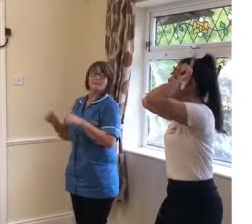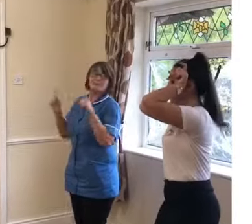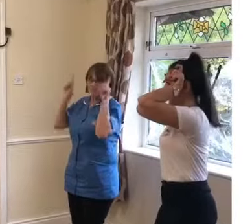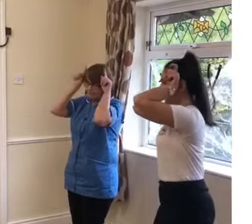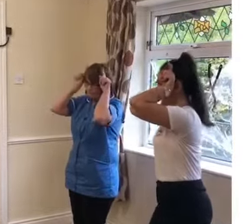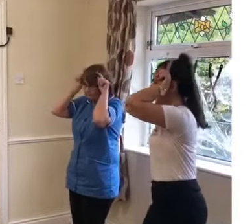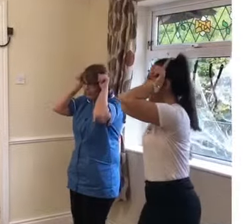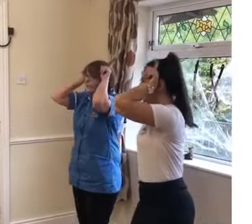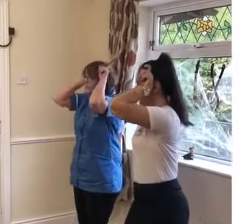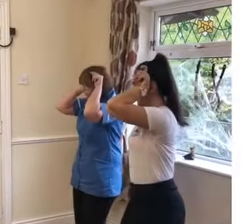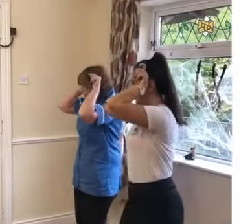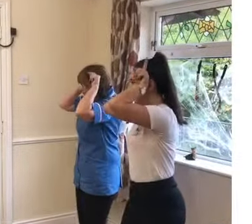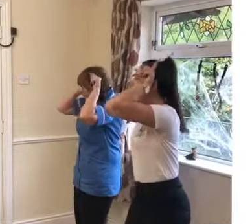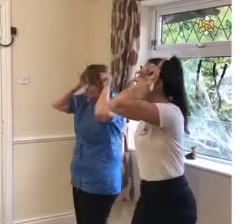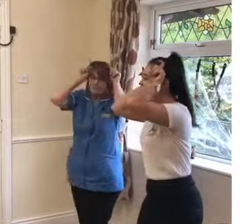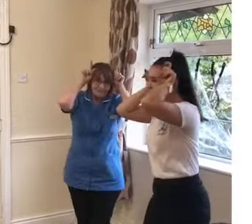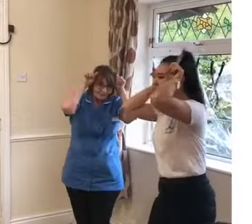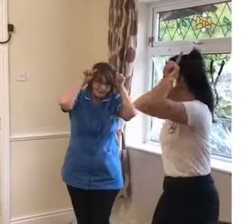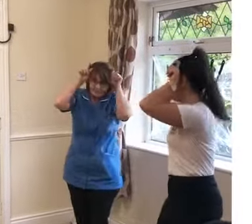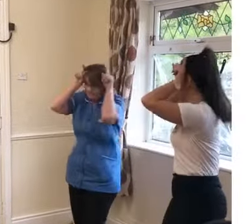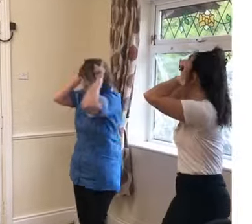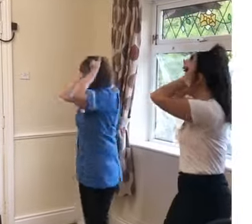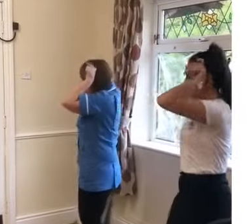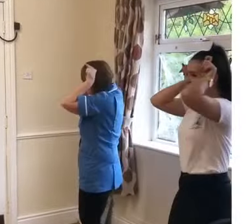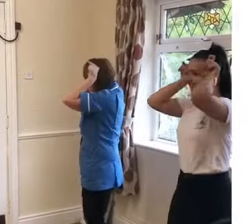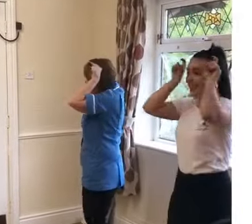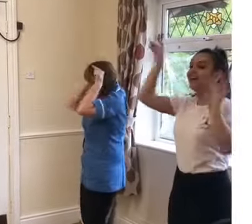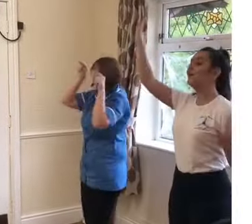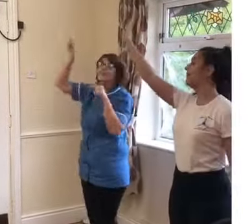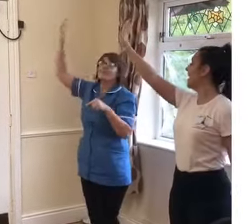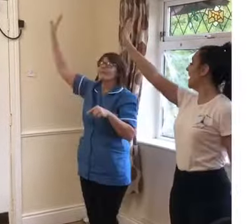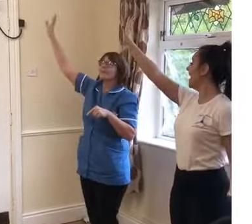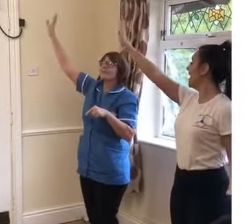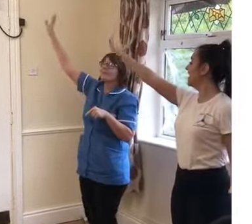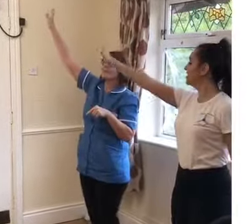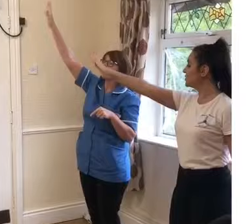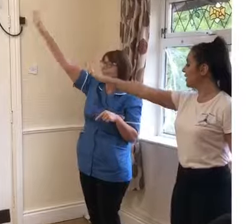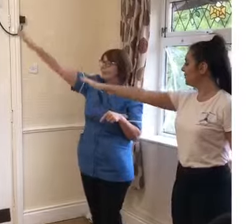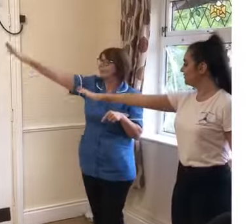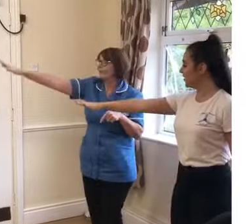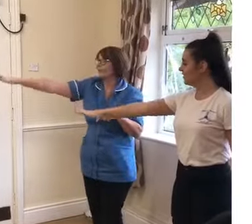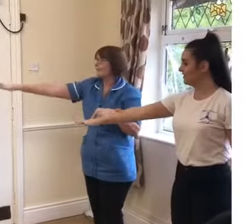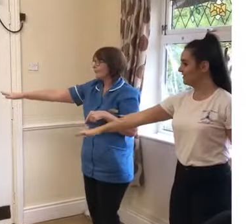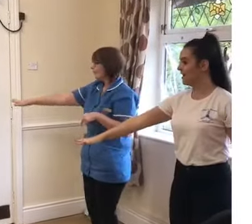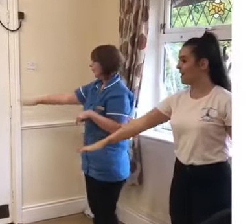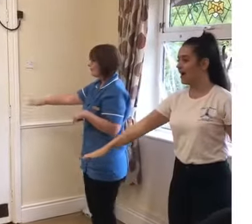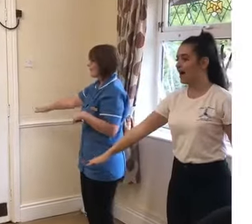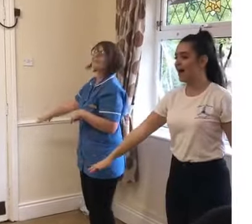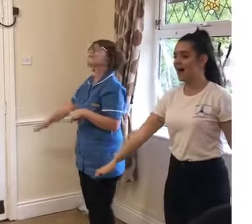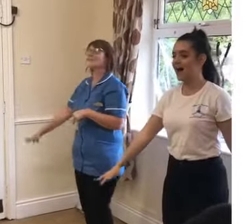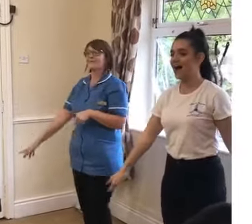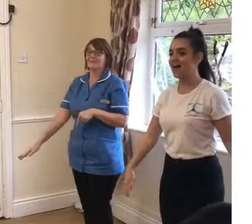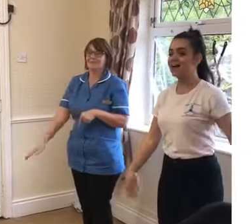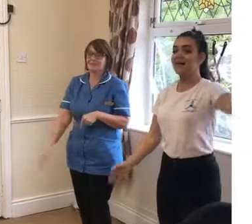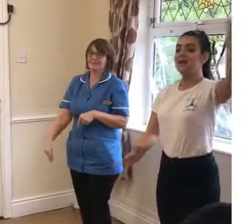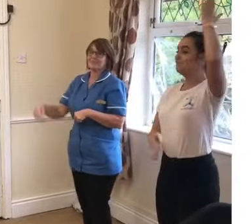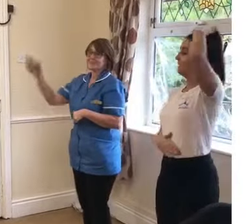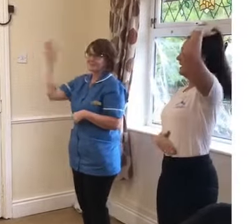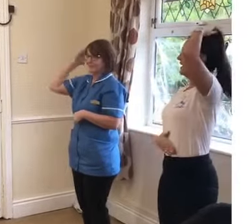Doe, a deer, a female deer, ray, a drop of golden sun. Me,